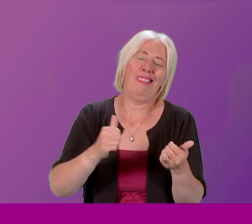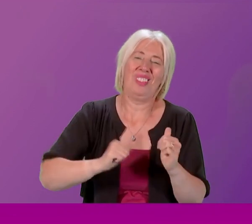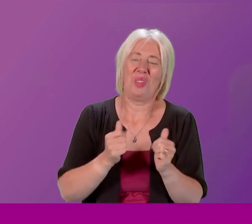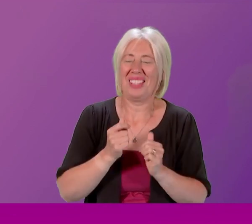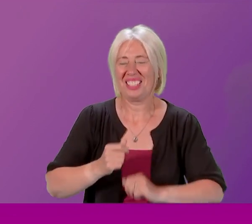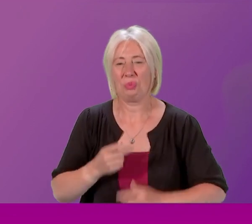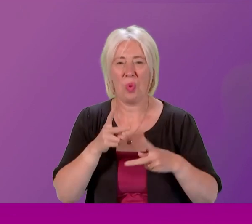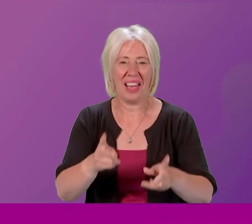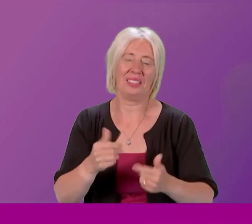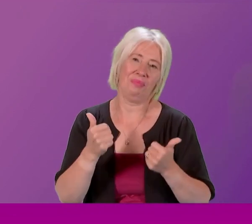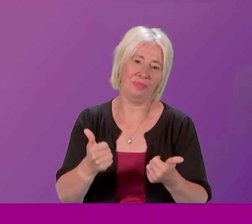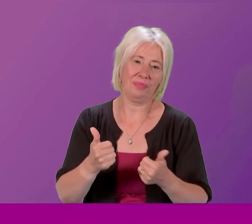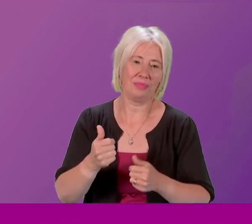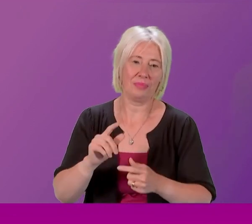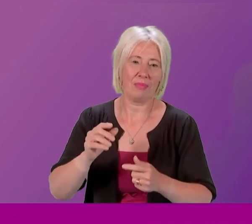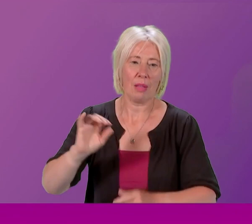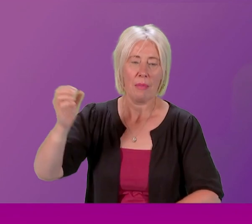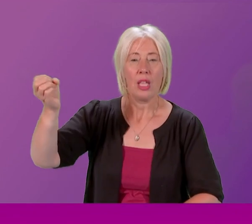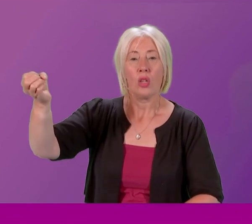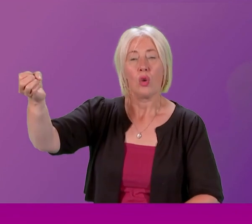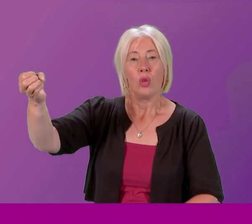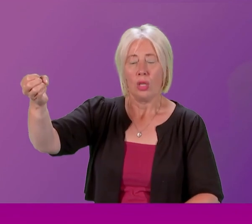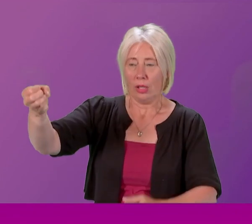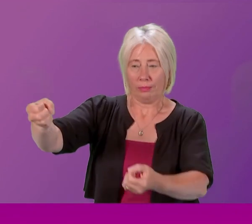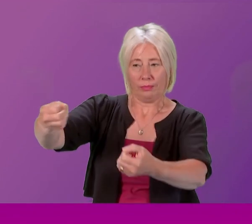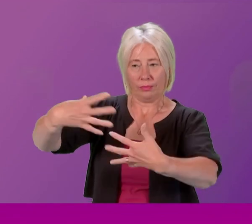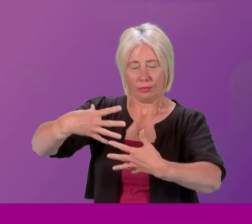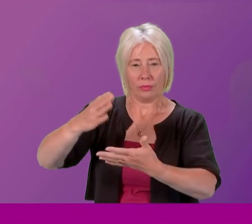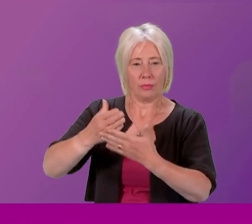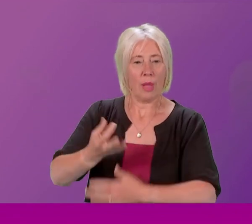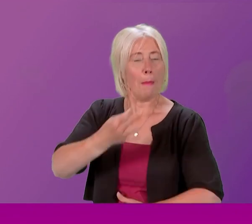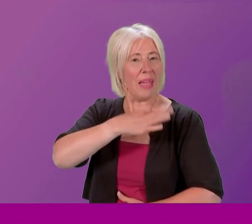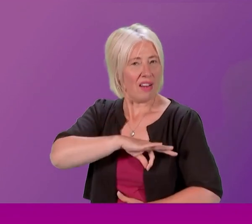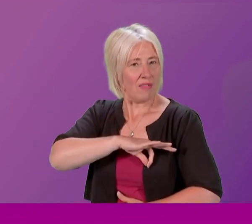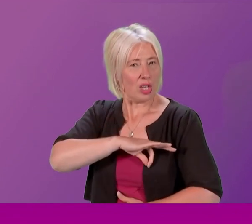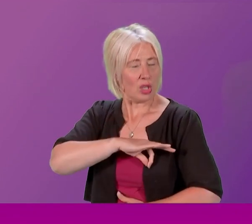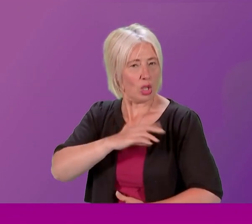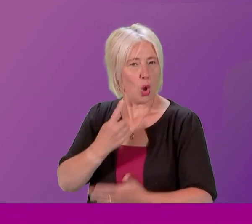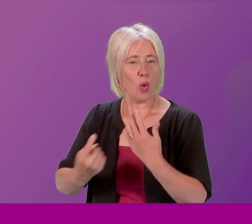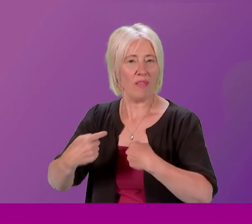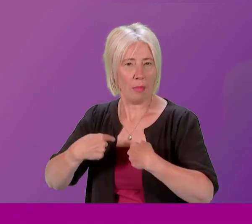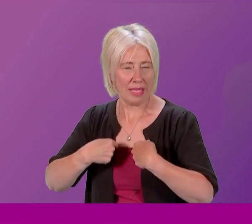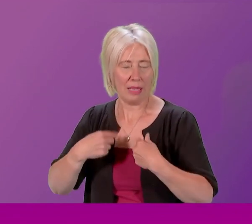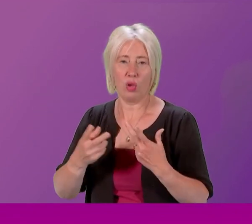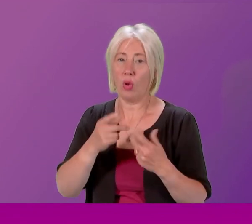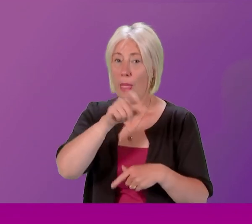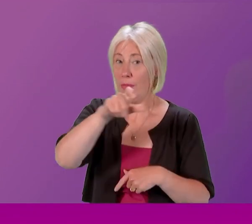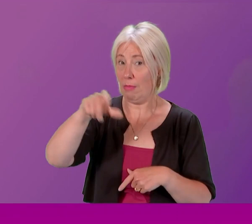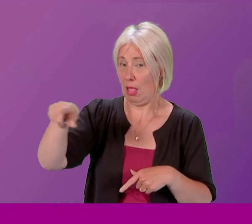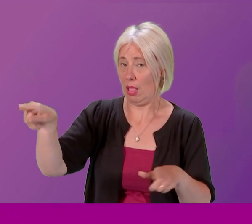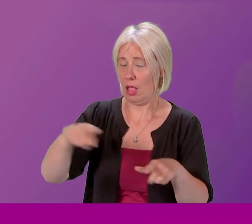to shine a bit of light on something that could be really beneficial, not just to myself, but to others, which